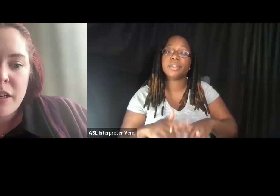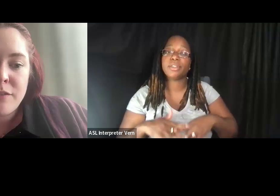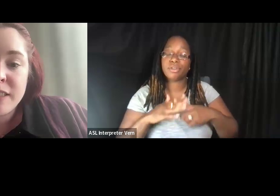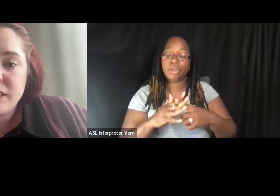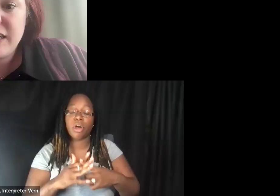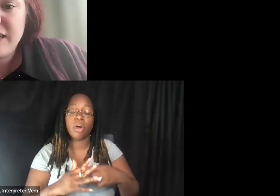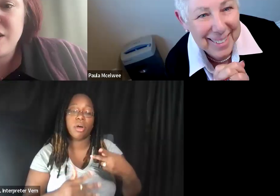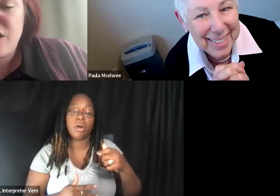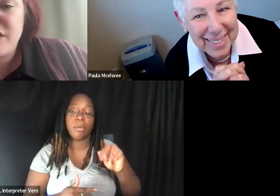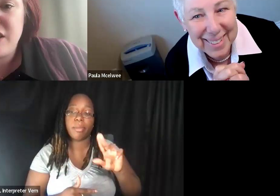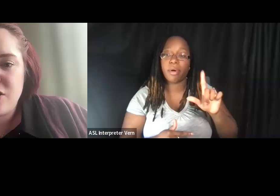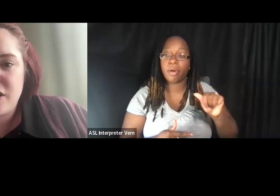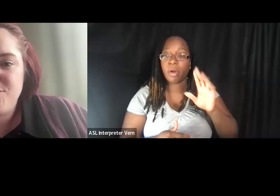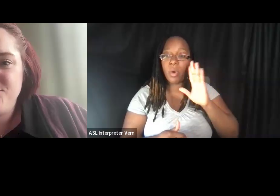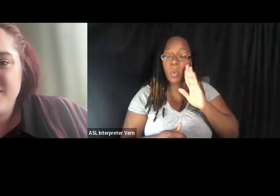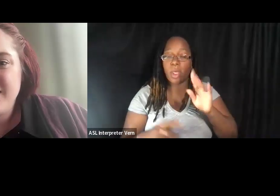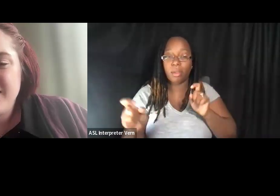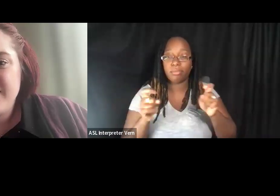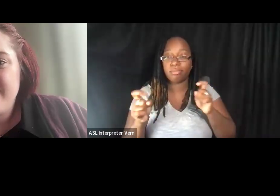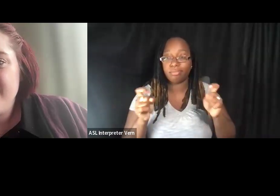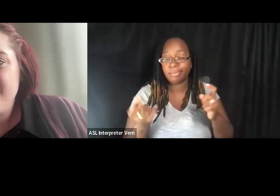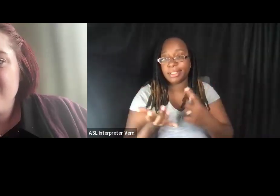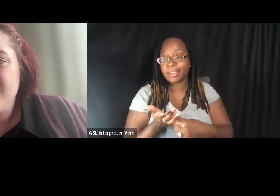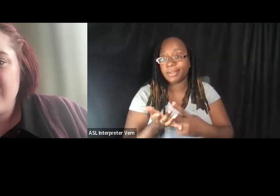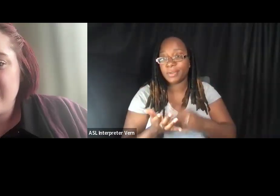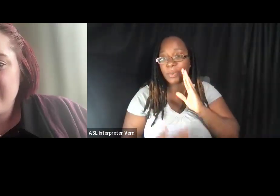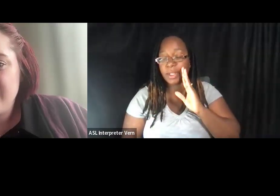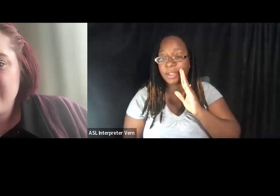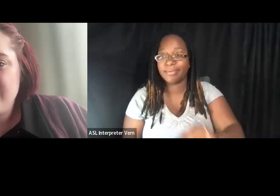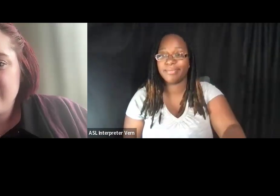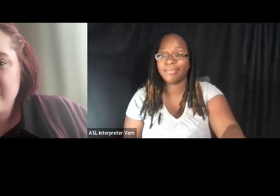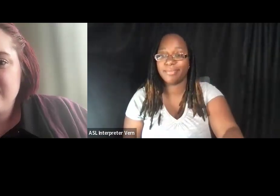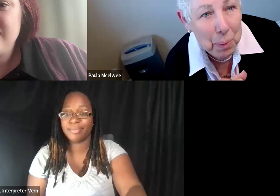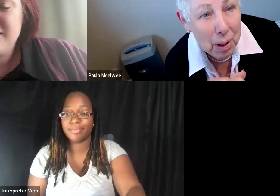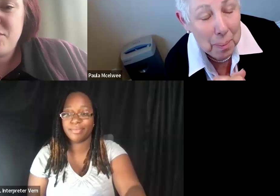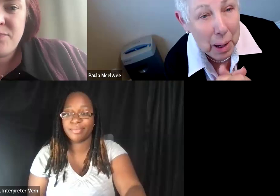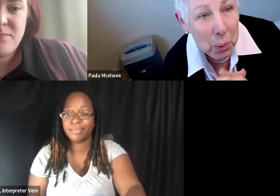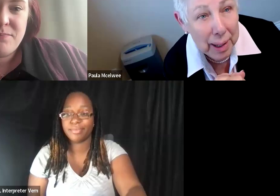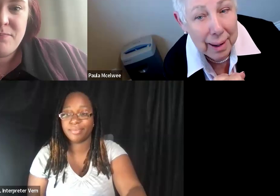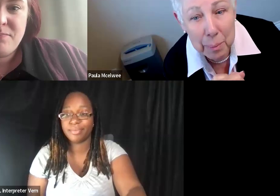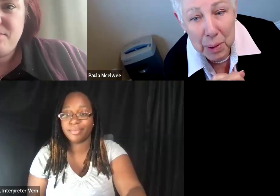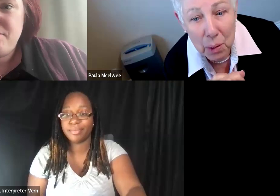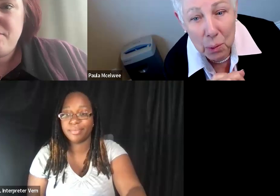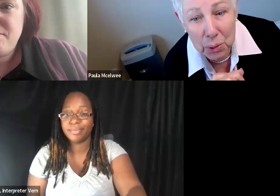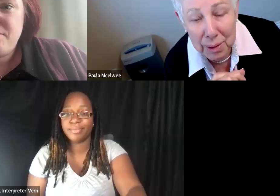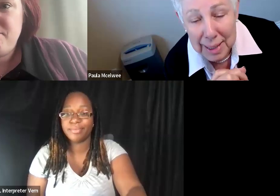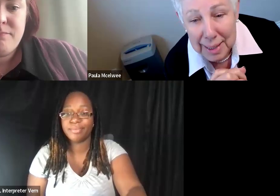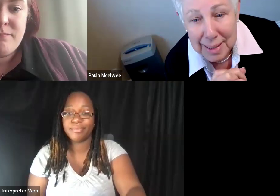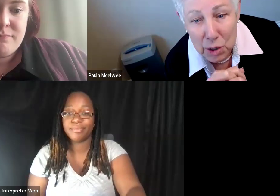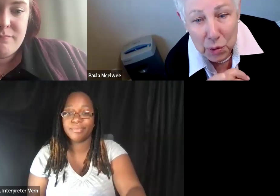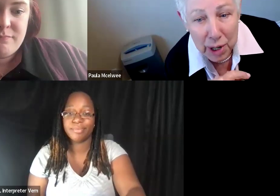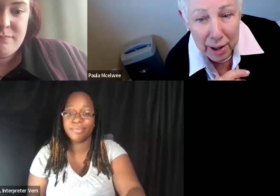be facilitating this conversation. Hello, everyone. I'm Paula McElwee. I'm an